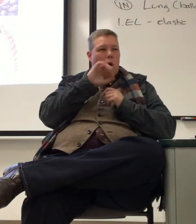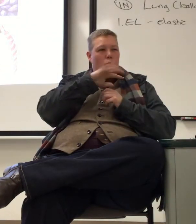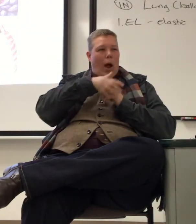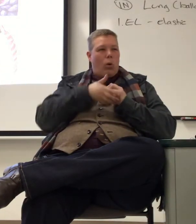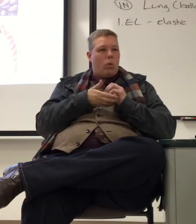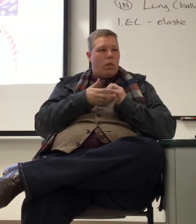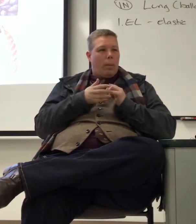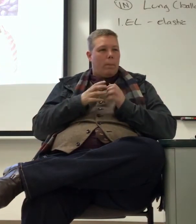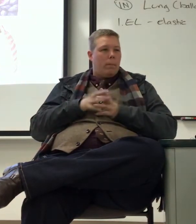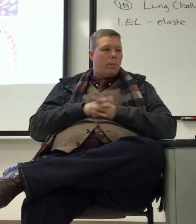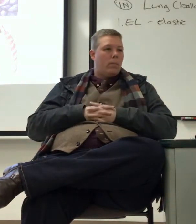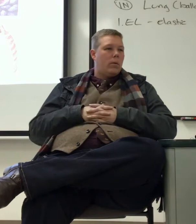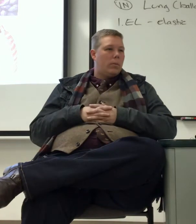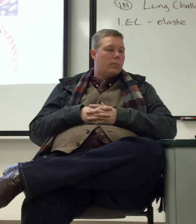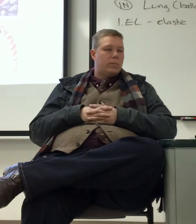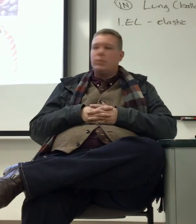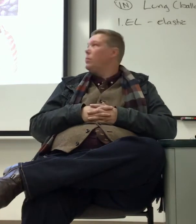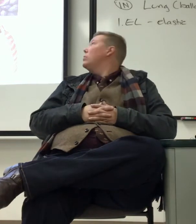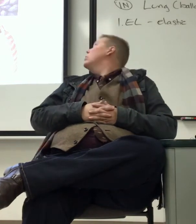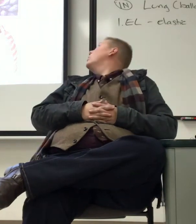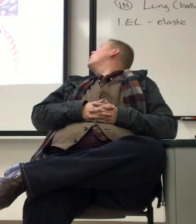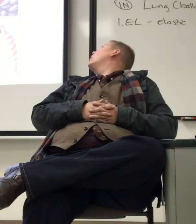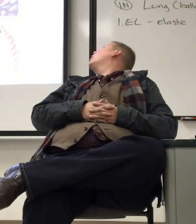Stiff rib cage.